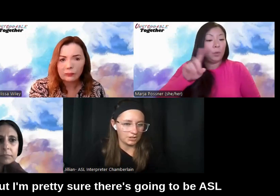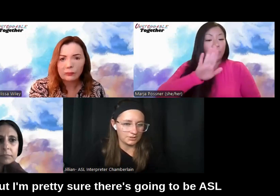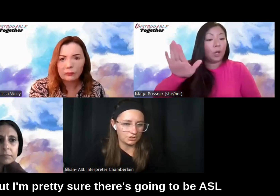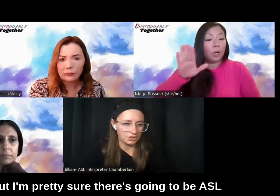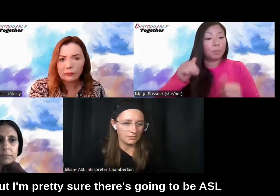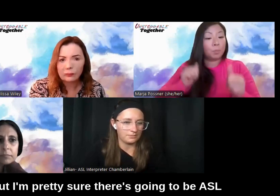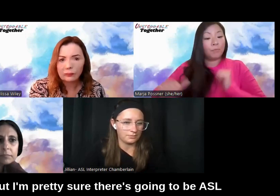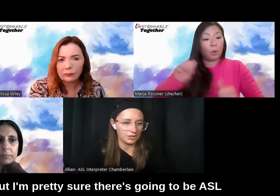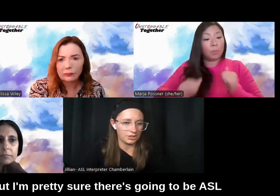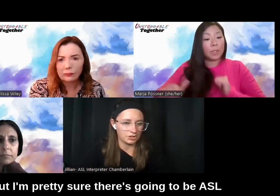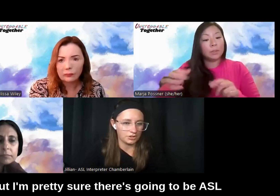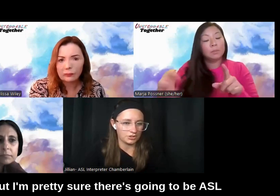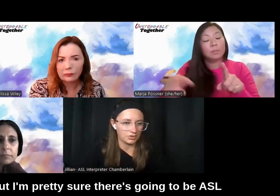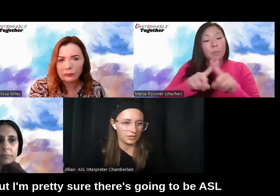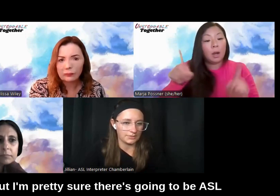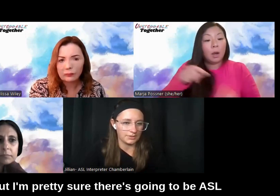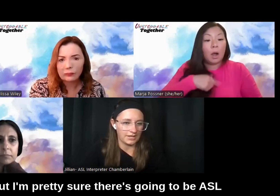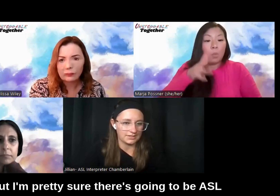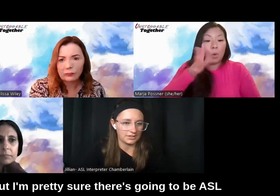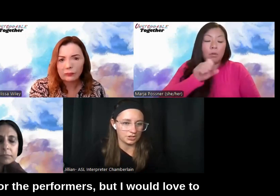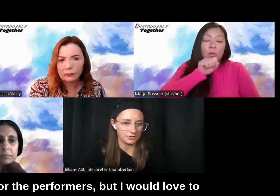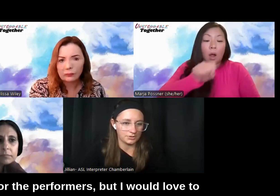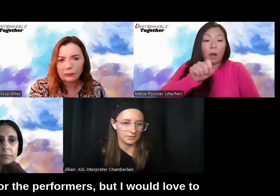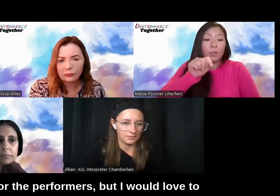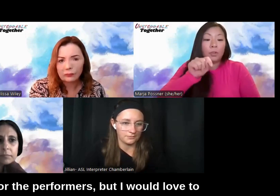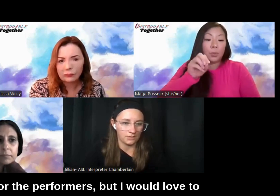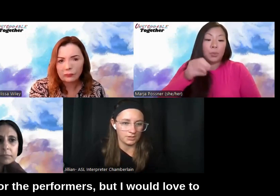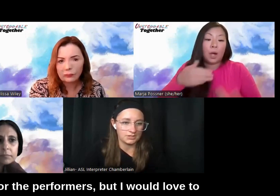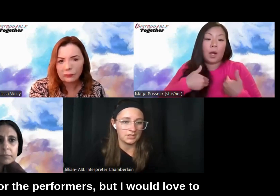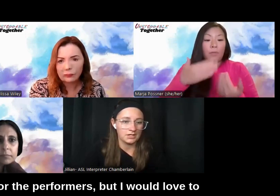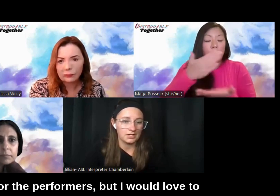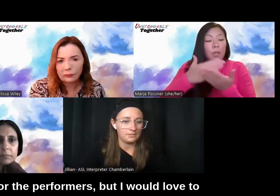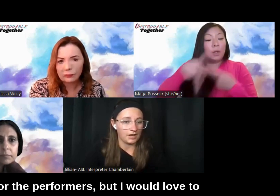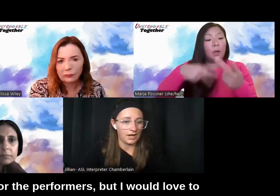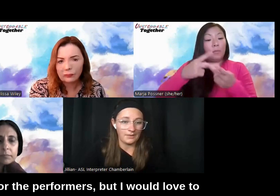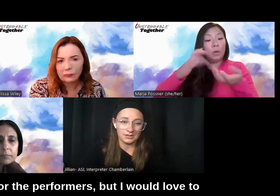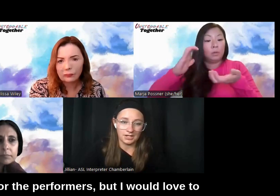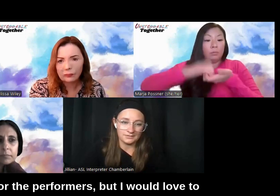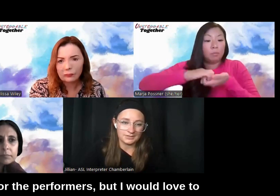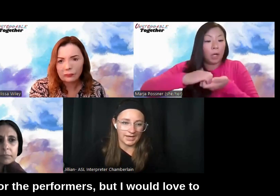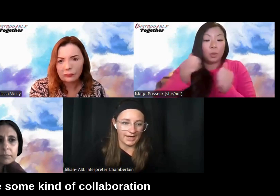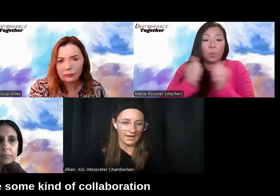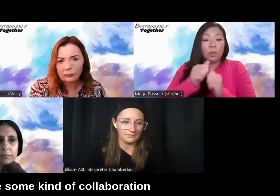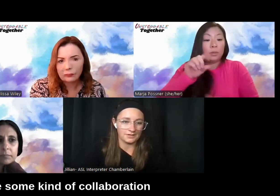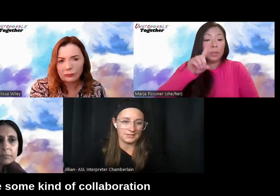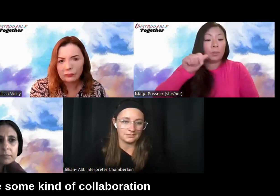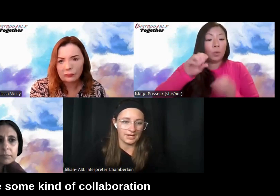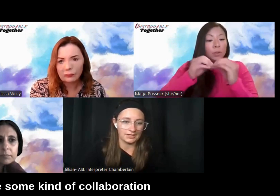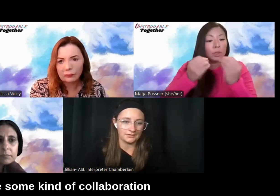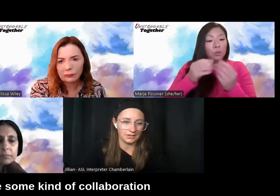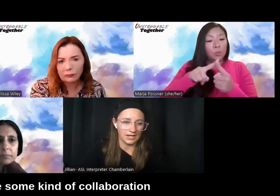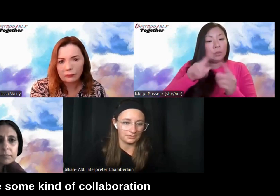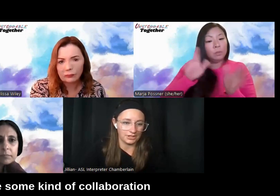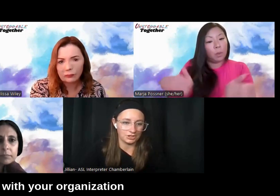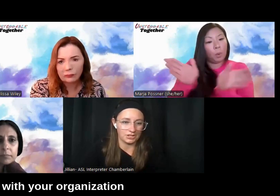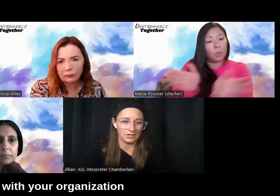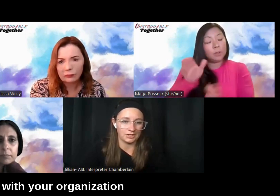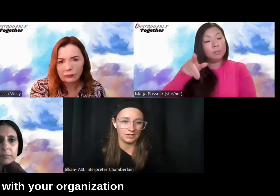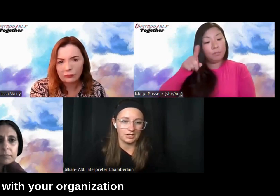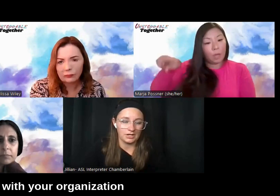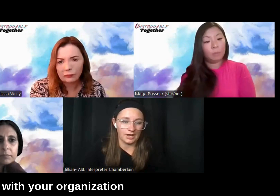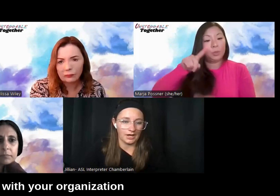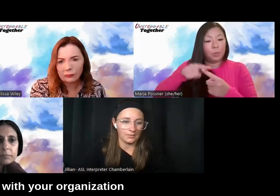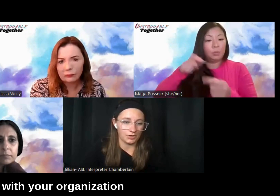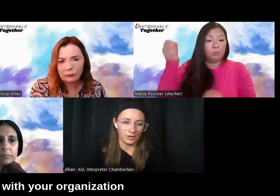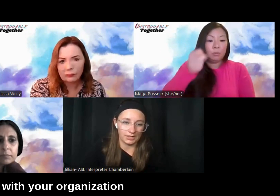I'm not 100% sure, but I'm pretty sure there's going to be ASL interpreters for the performers. But I would love to have some kind of